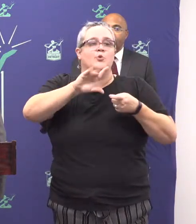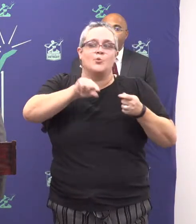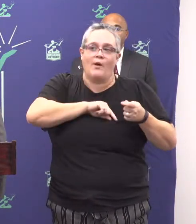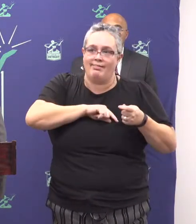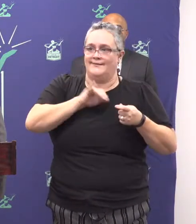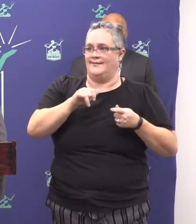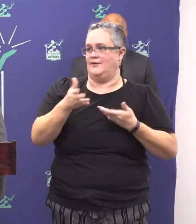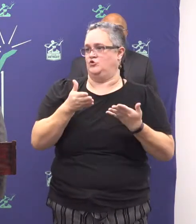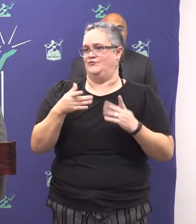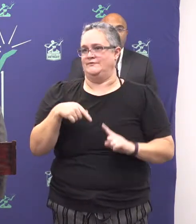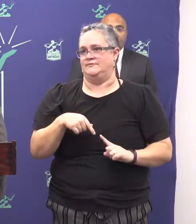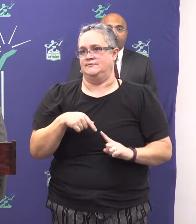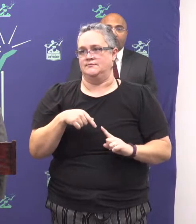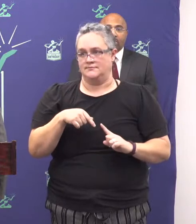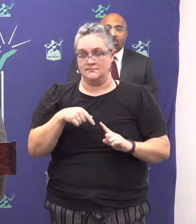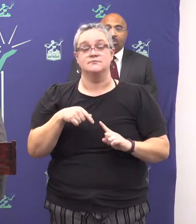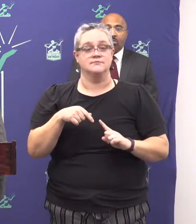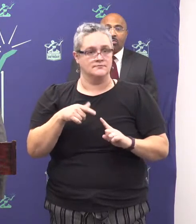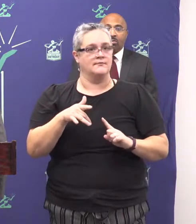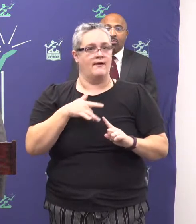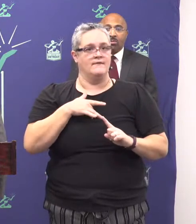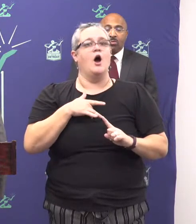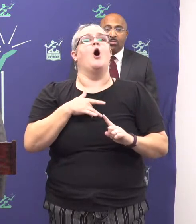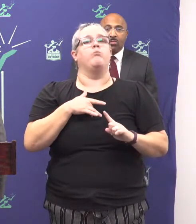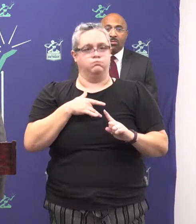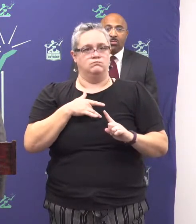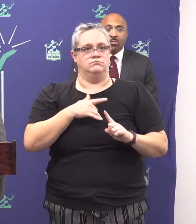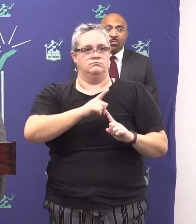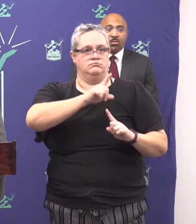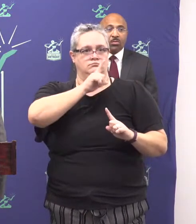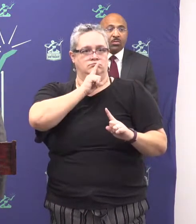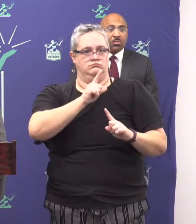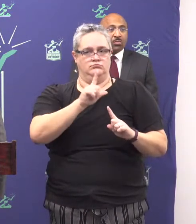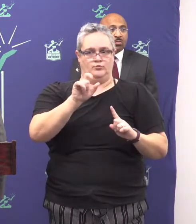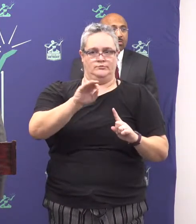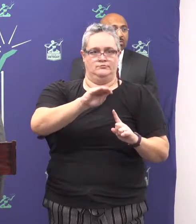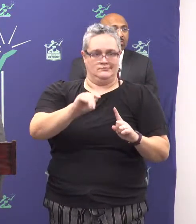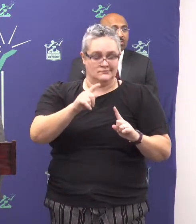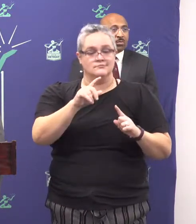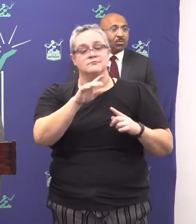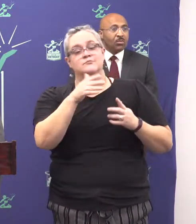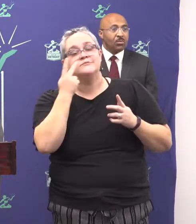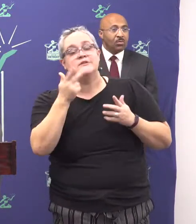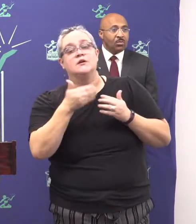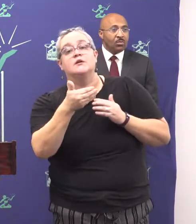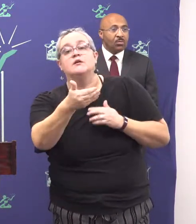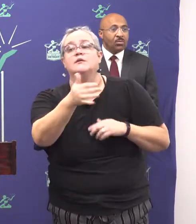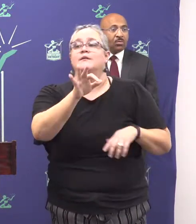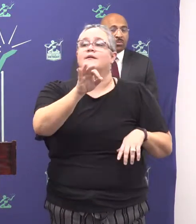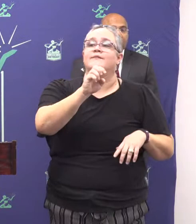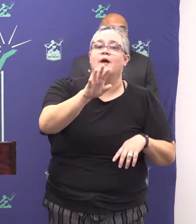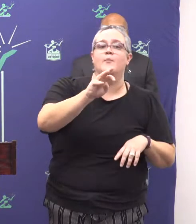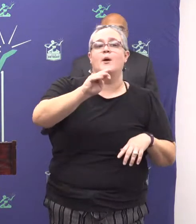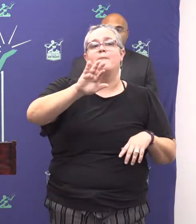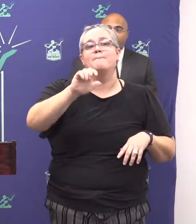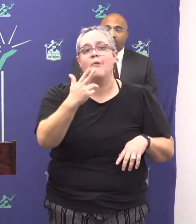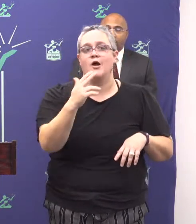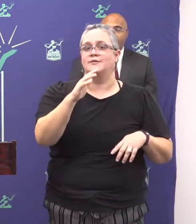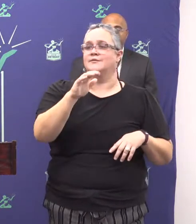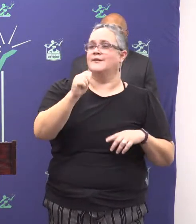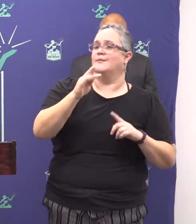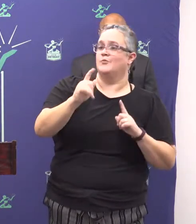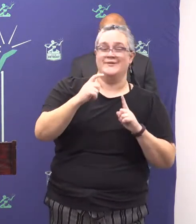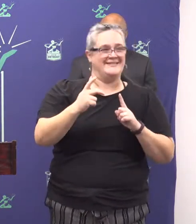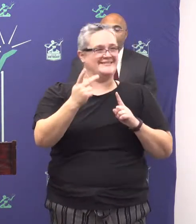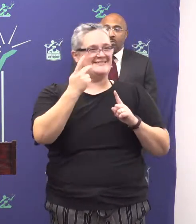of the service. And I'm very confident as we get into February, March, April, and we're going to get a chance to hear from one of the riders who just told me her